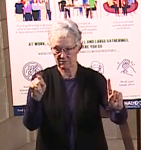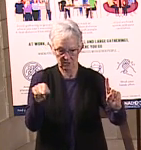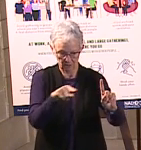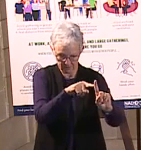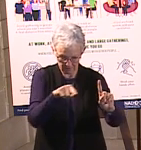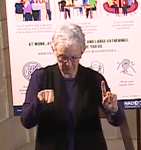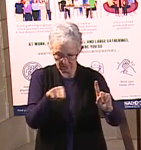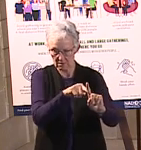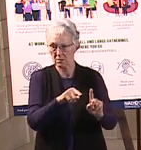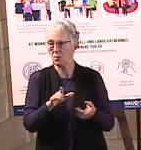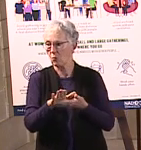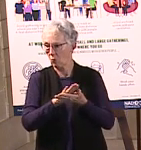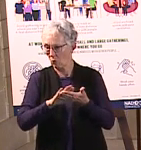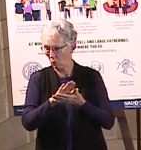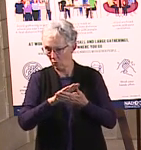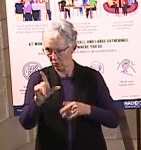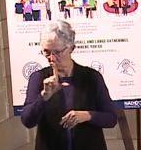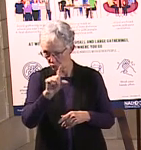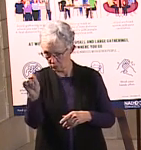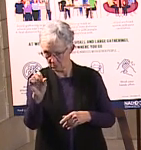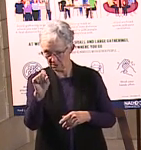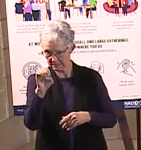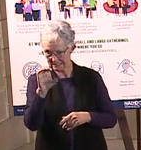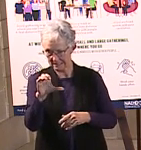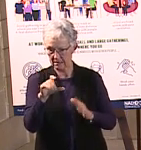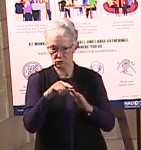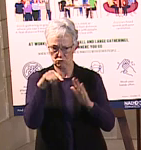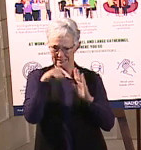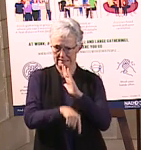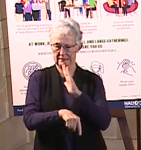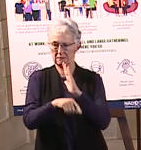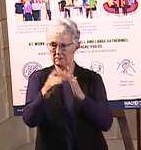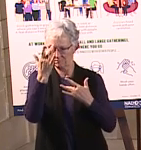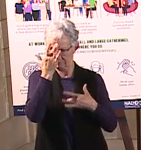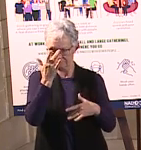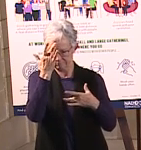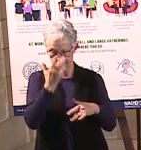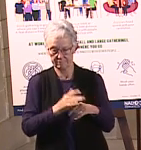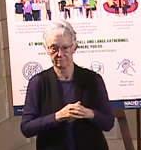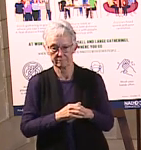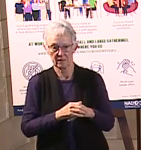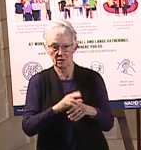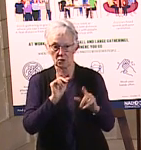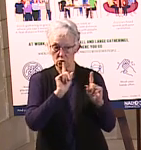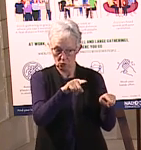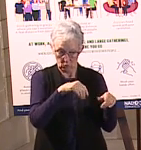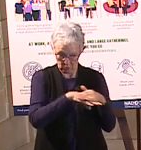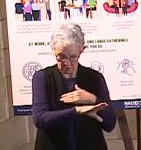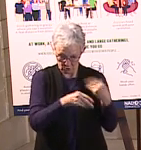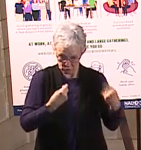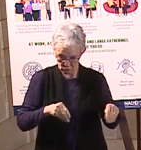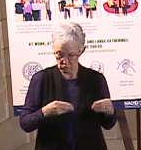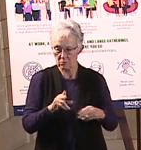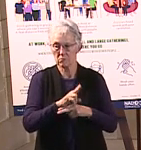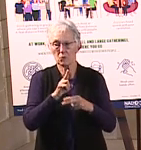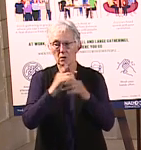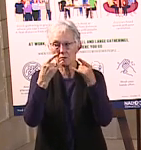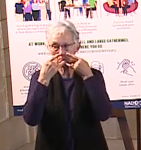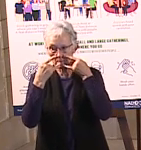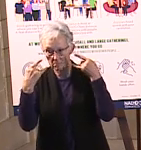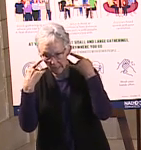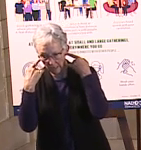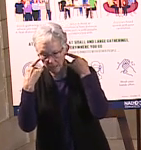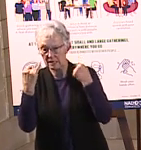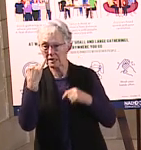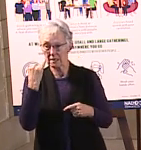20 seconds at a time. That actually kills the virus. That you wear a mask when you go to the store. Stay home when you're sick. That's a very important rule. You